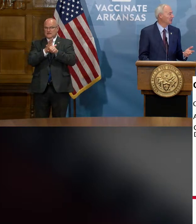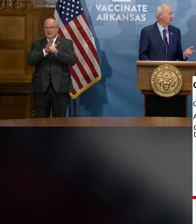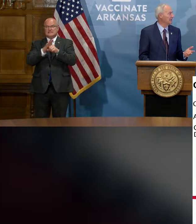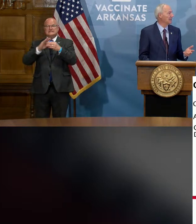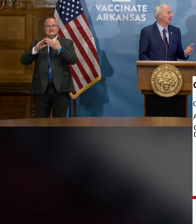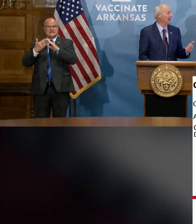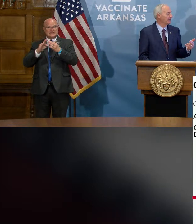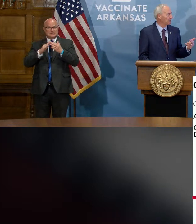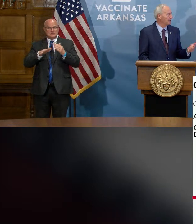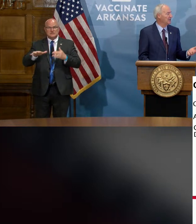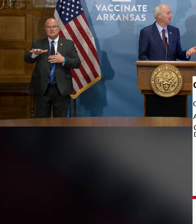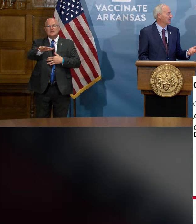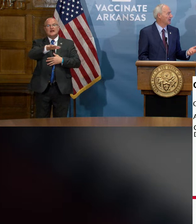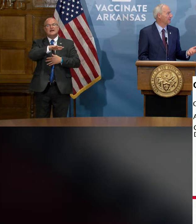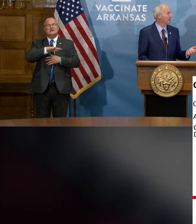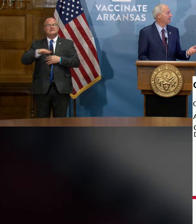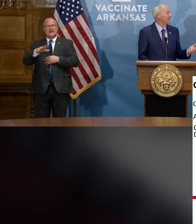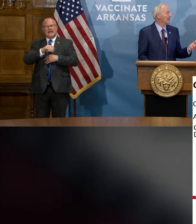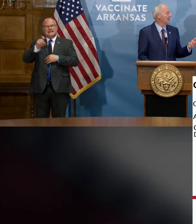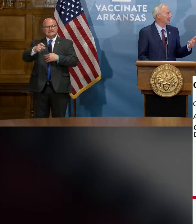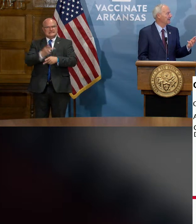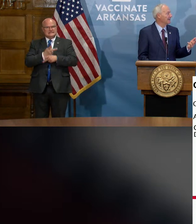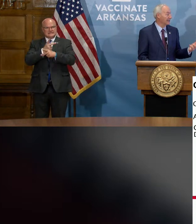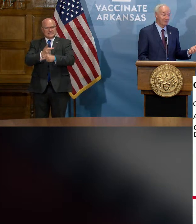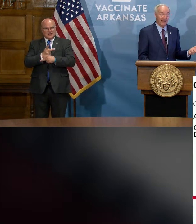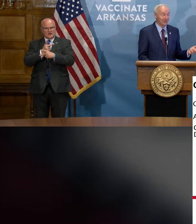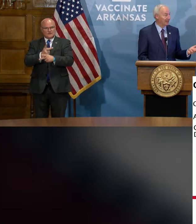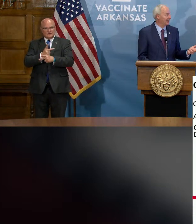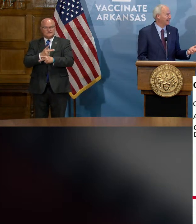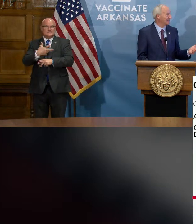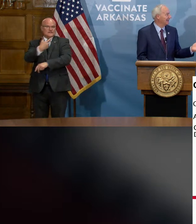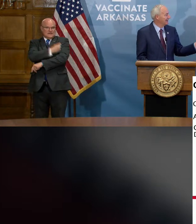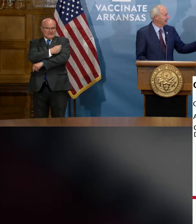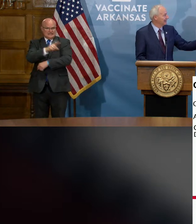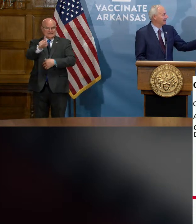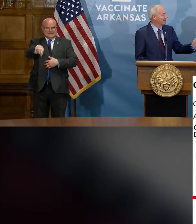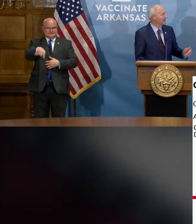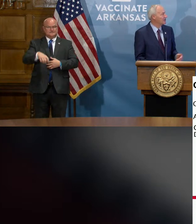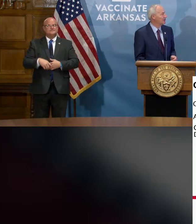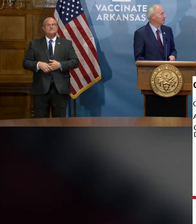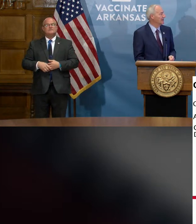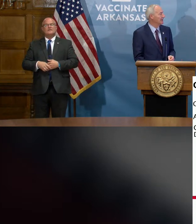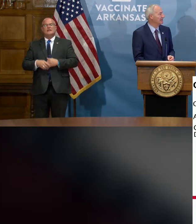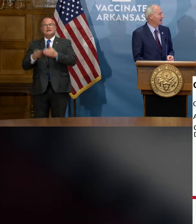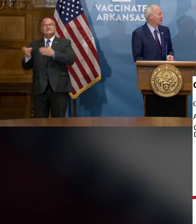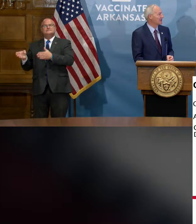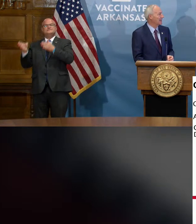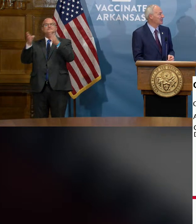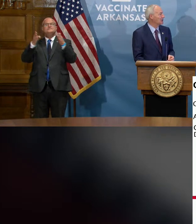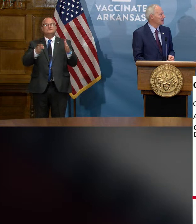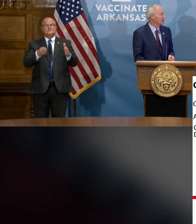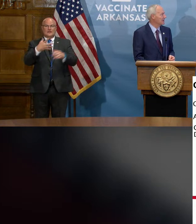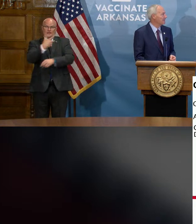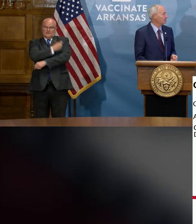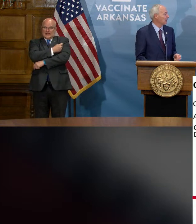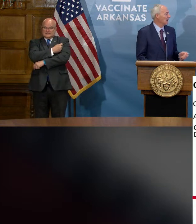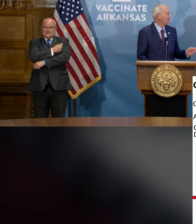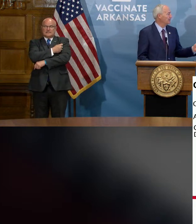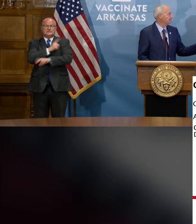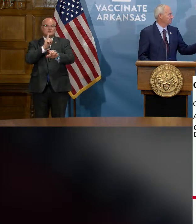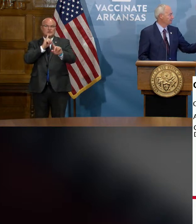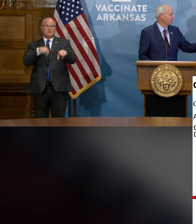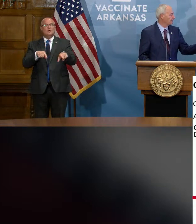our community, and that we need to be careful and to get vaccinated. And that leads to the vaccinations.